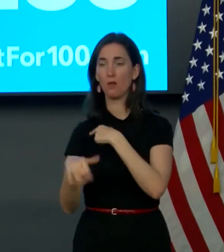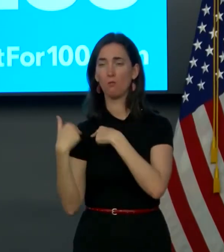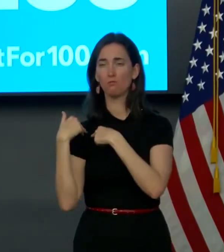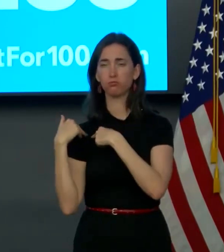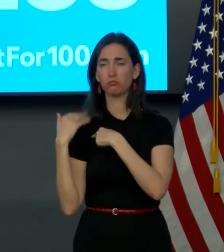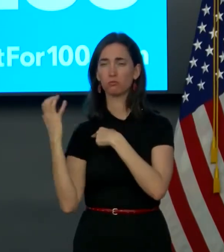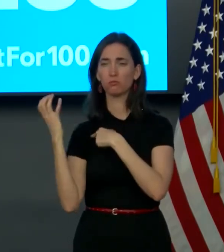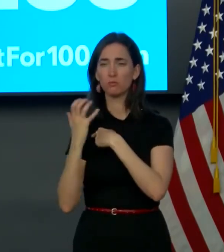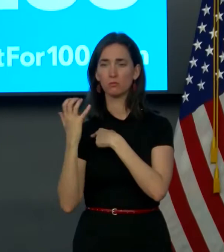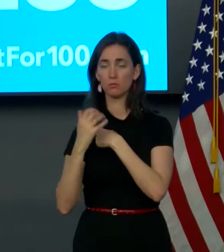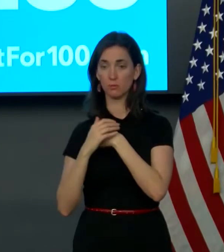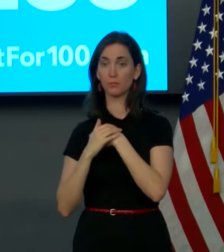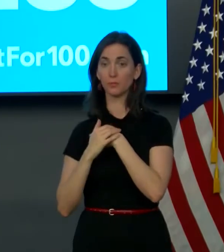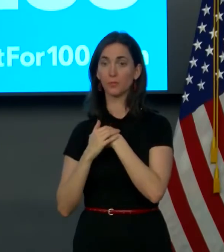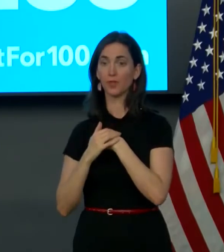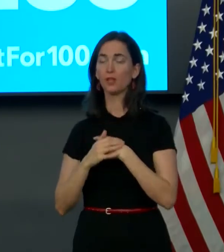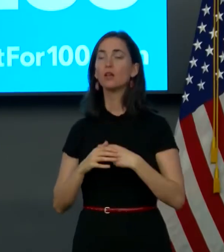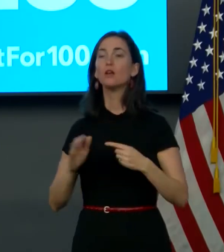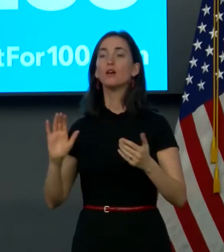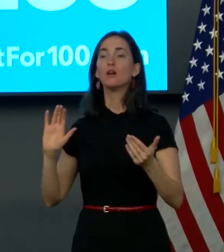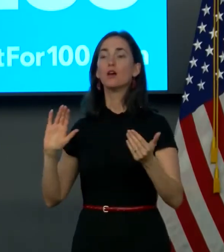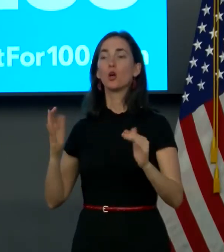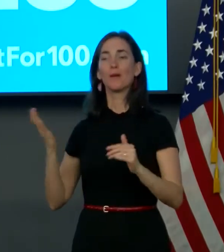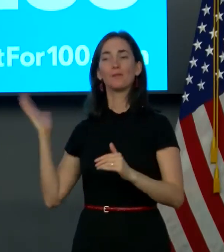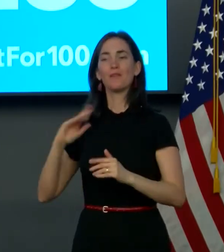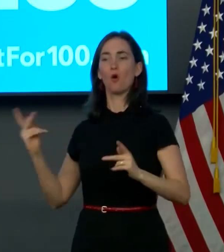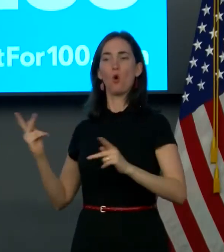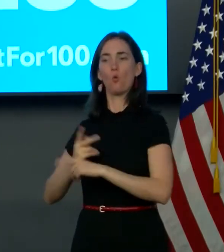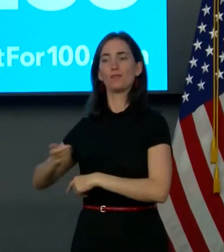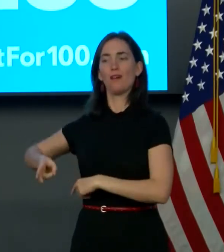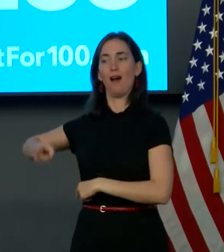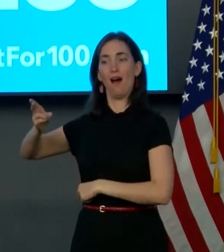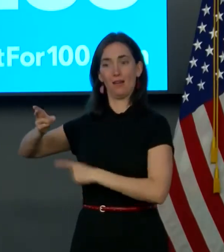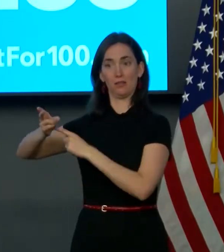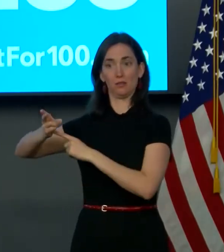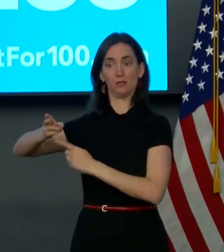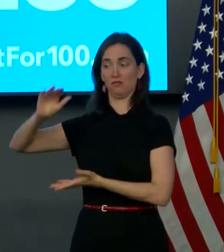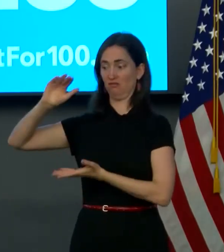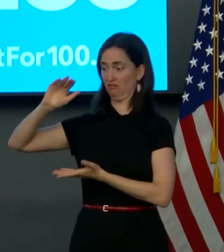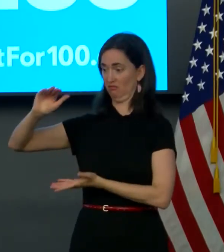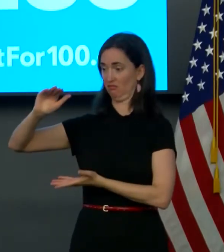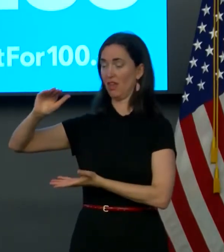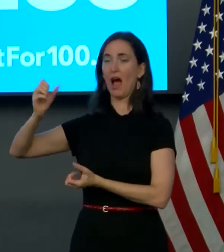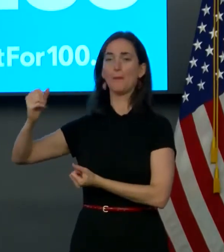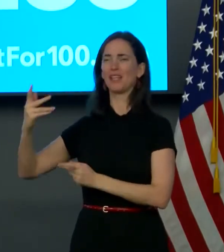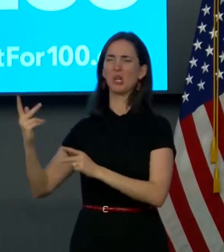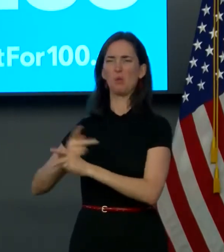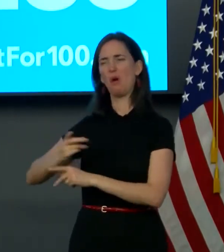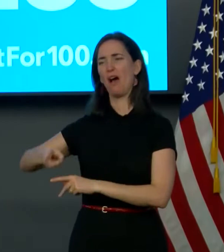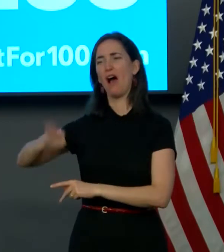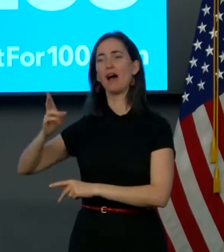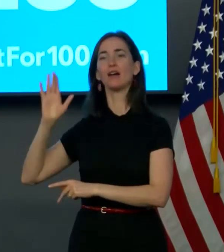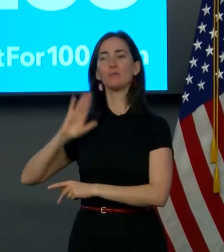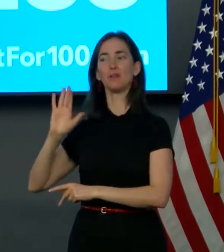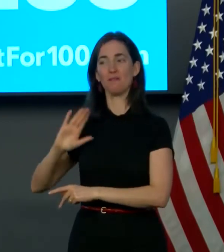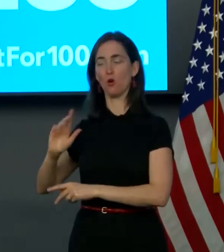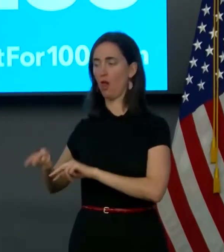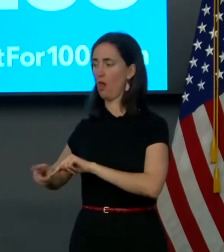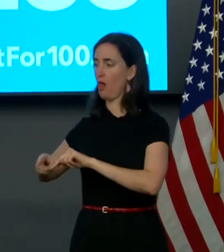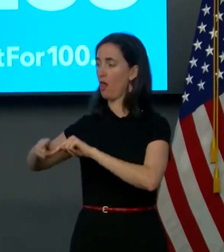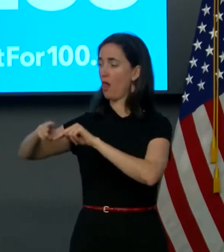about a third higher than the previous peak of the worst surge that we had prior to the current